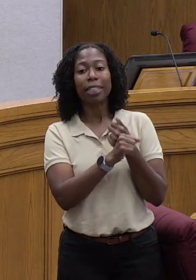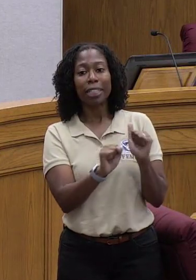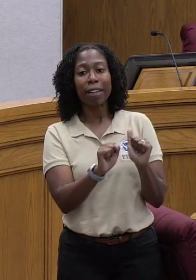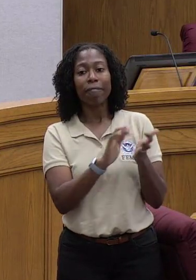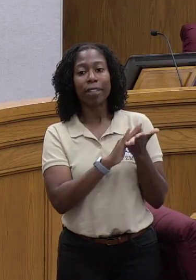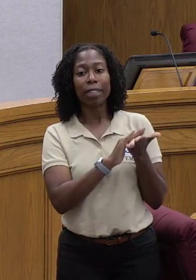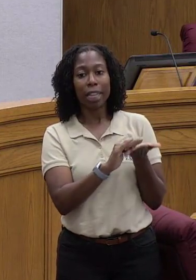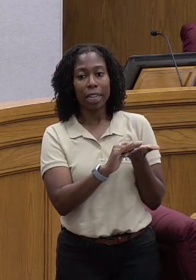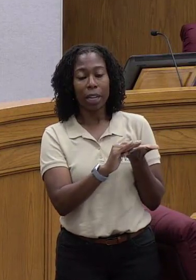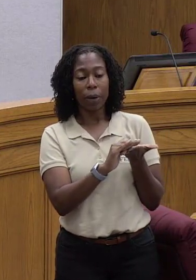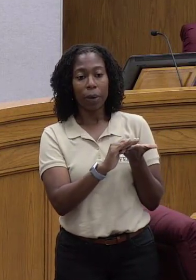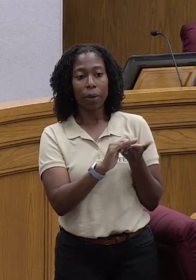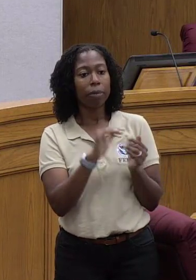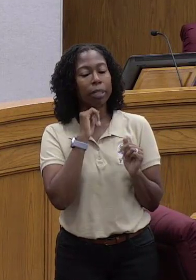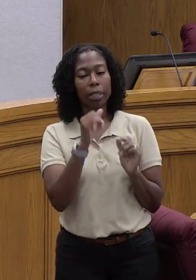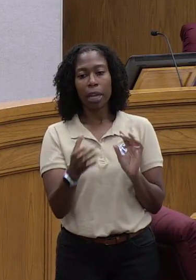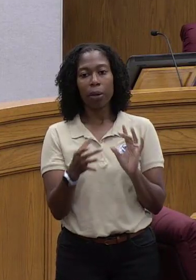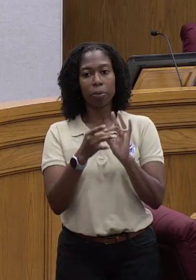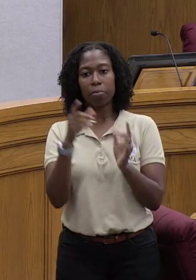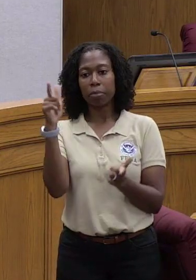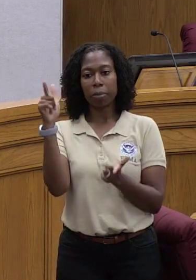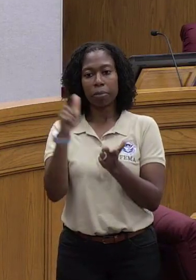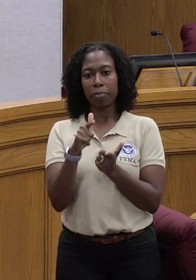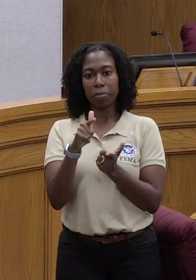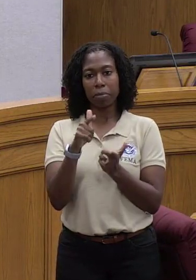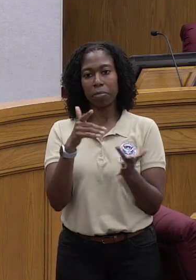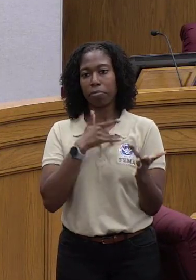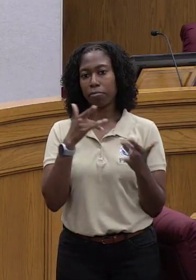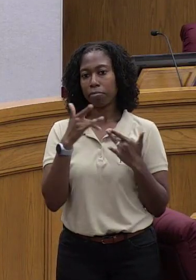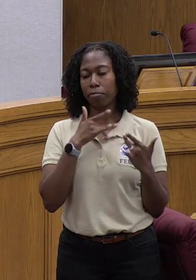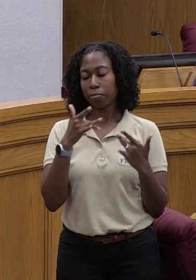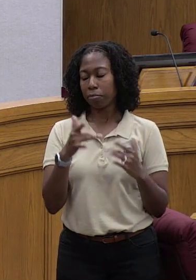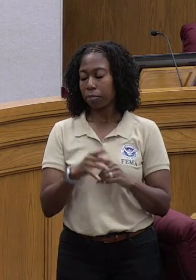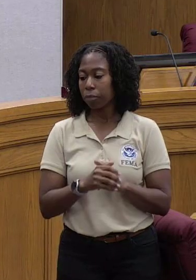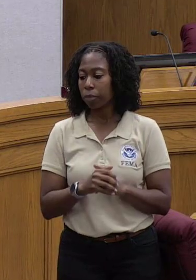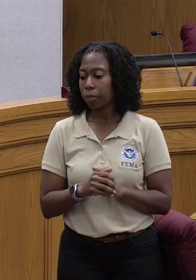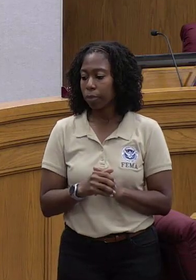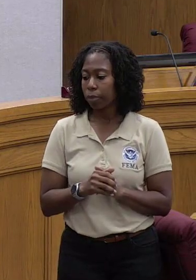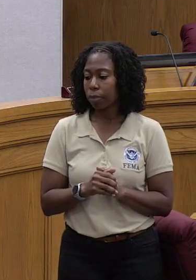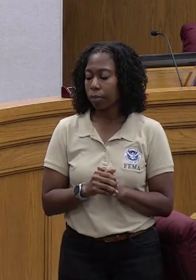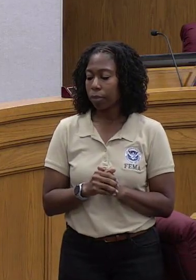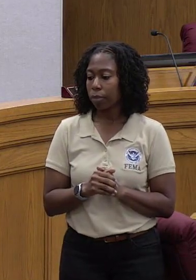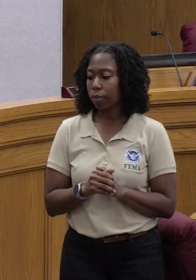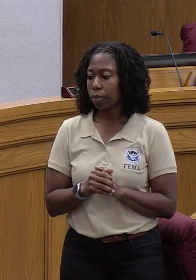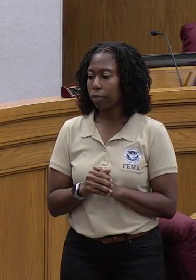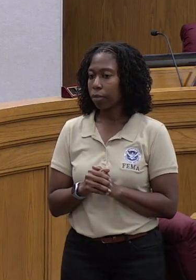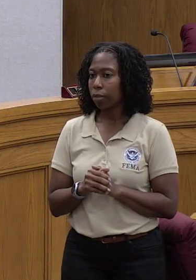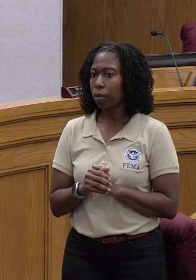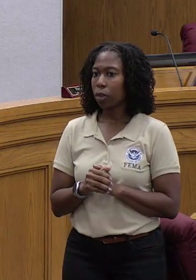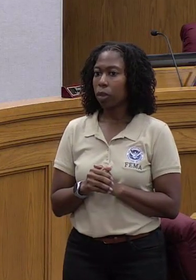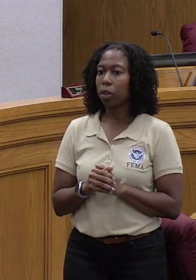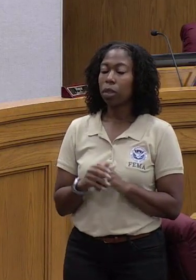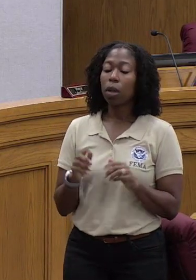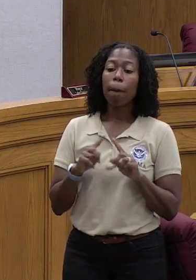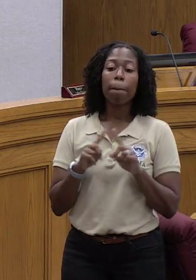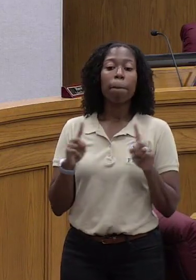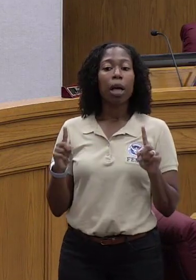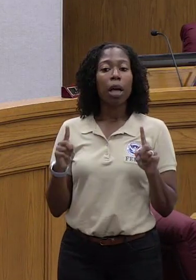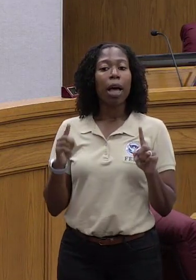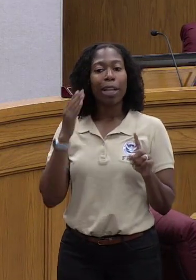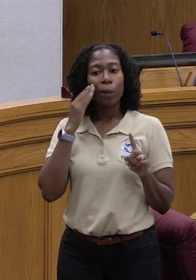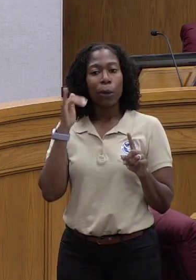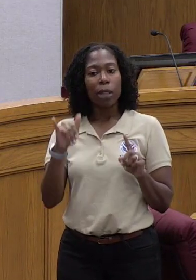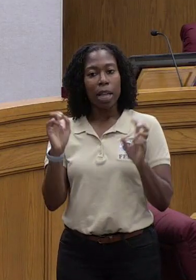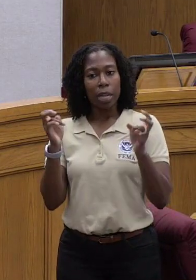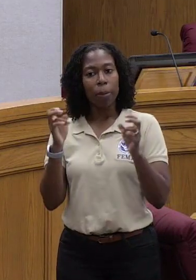address any mitigation concerns. But what I will do, since it certainly is a topic of interest,